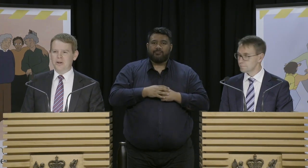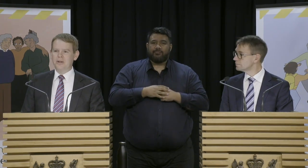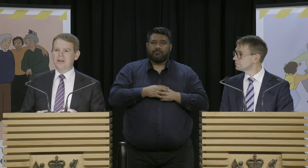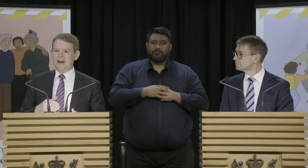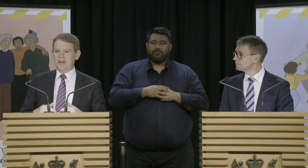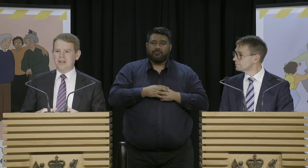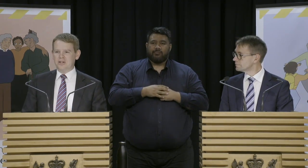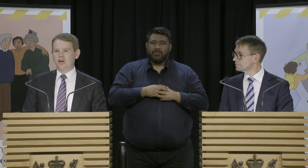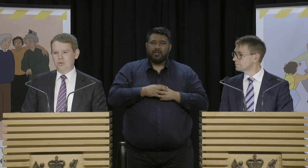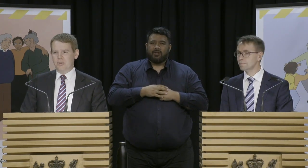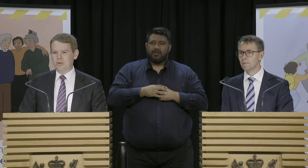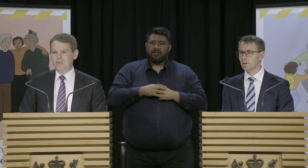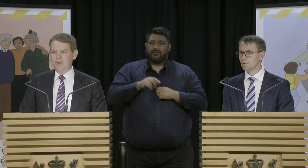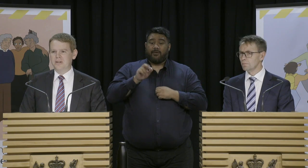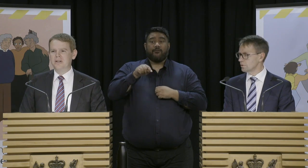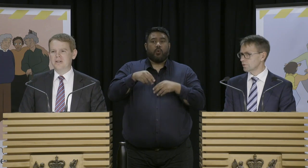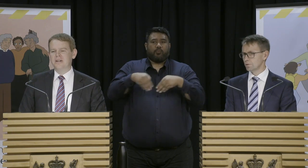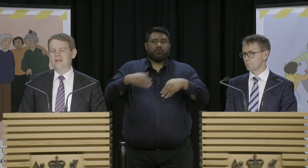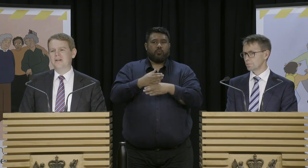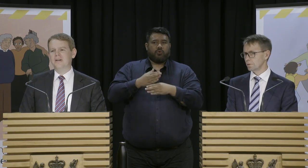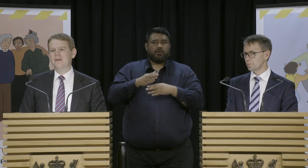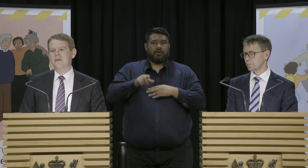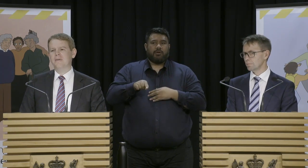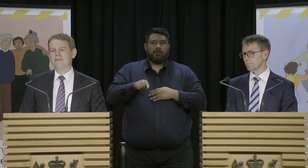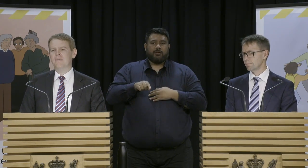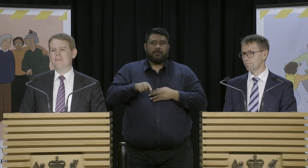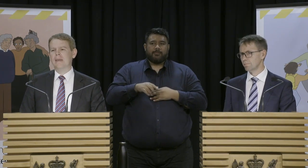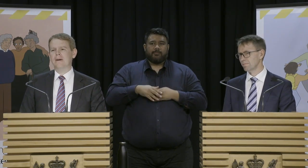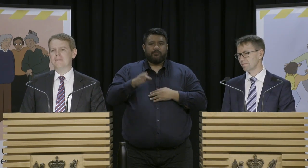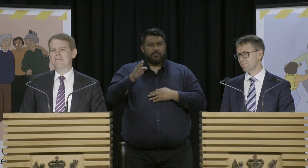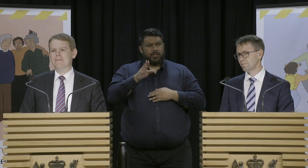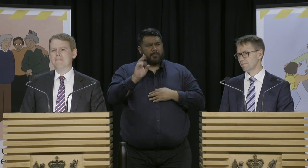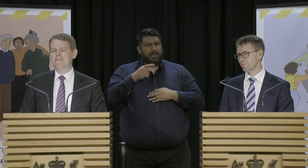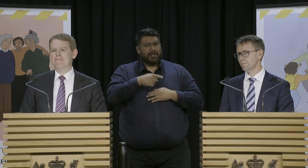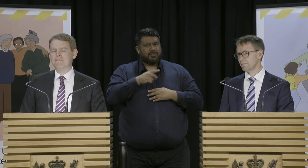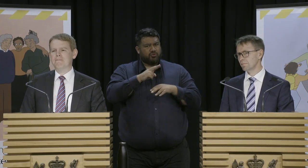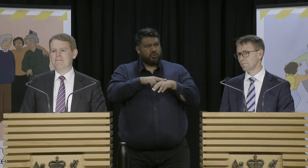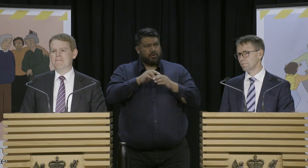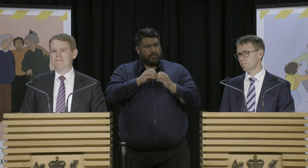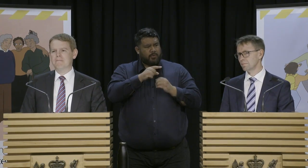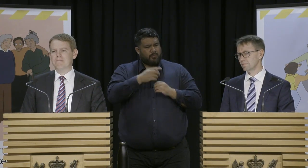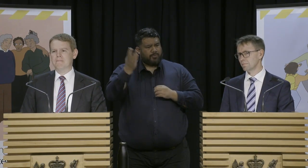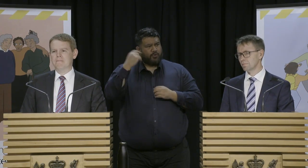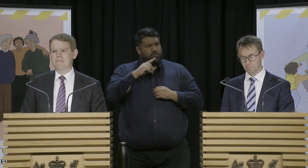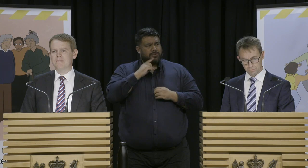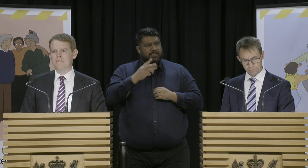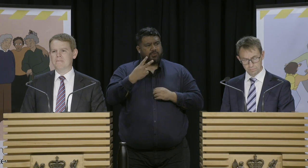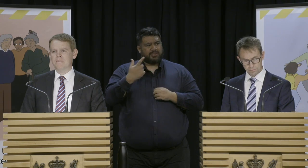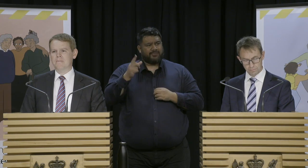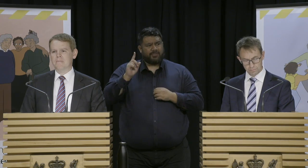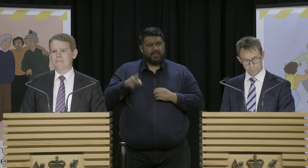well. So that's the total number at this point. Just like we know that, I think you said before, Dr. Bloomfield, that there's at least